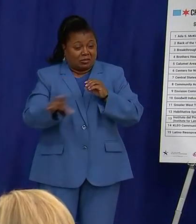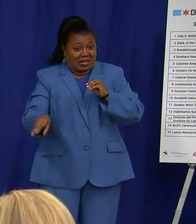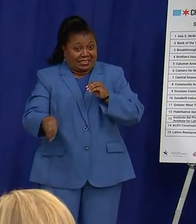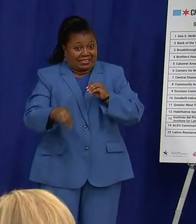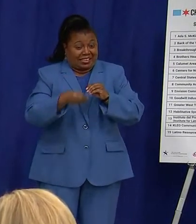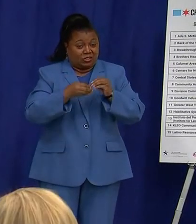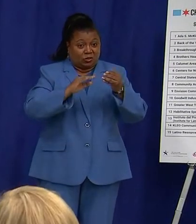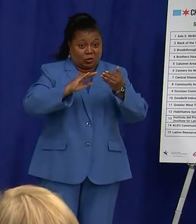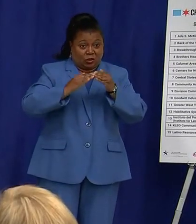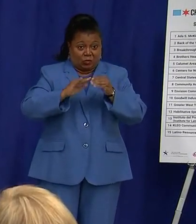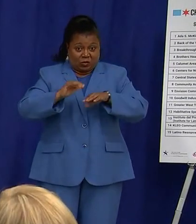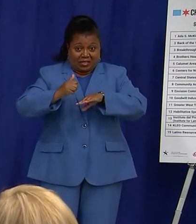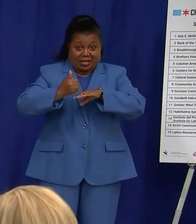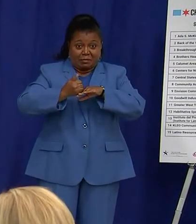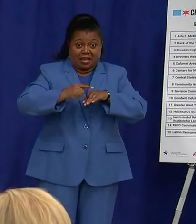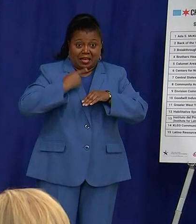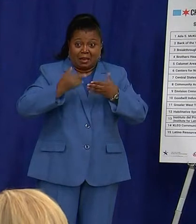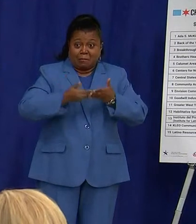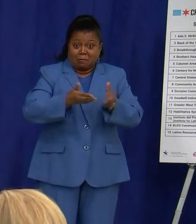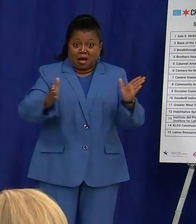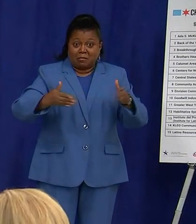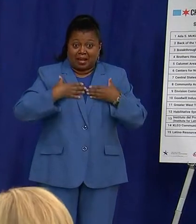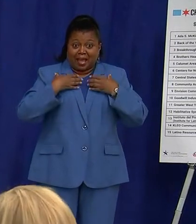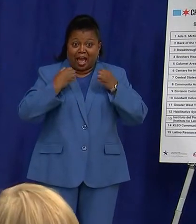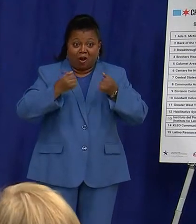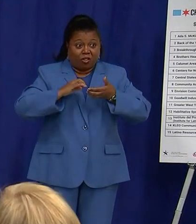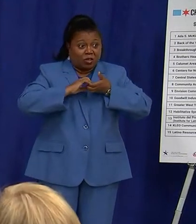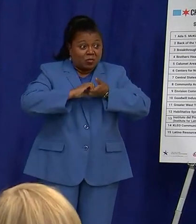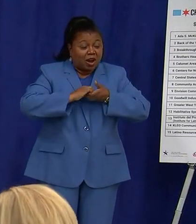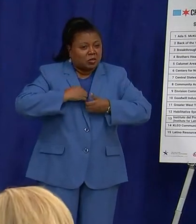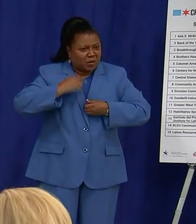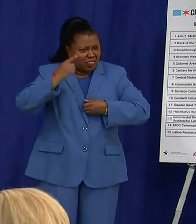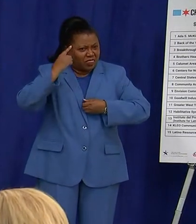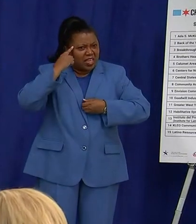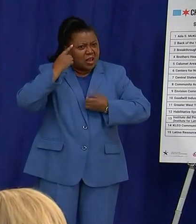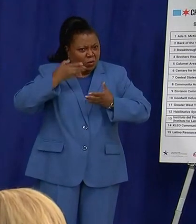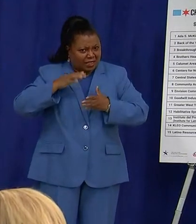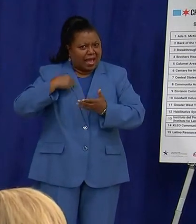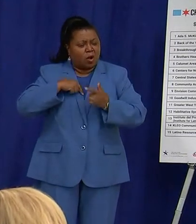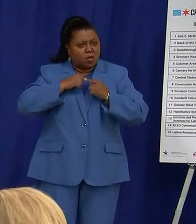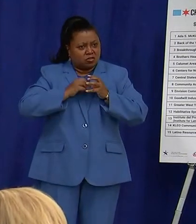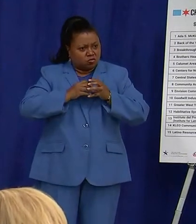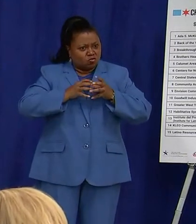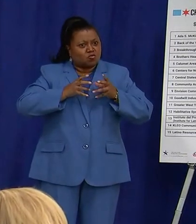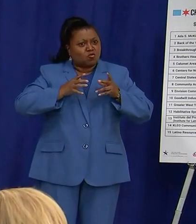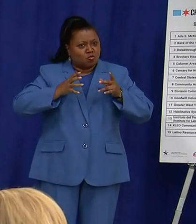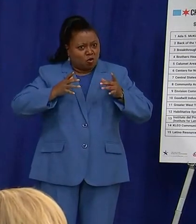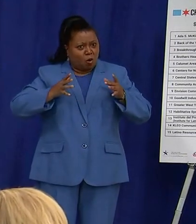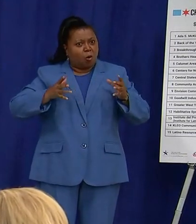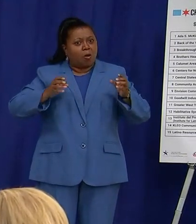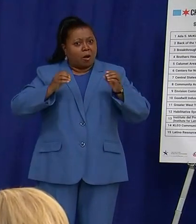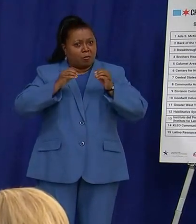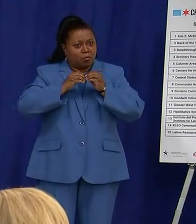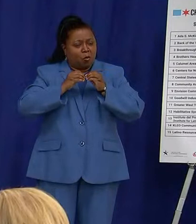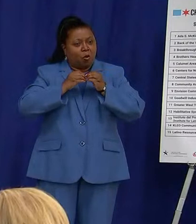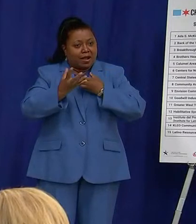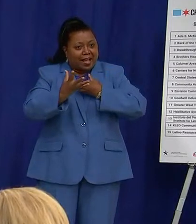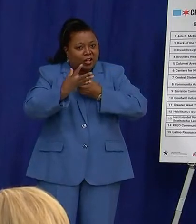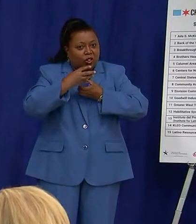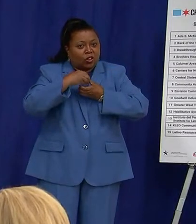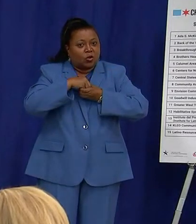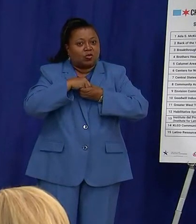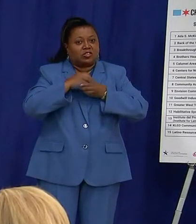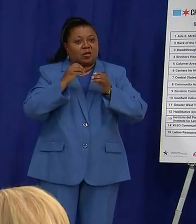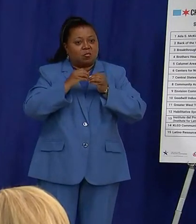additional community-based public health partners, we think, will allow us to grow a more